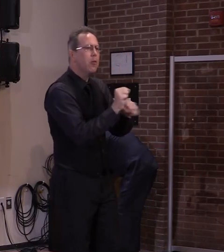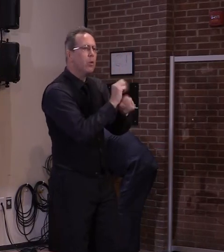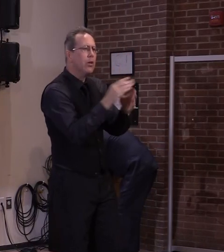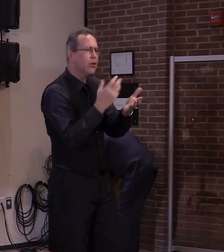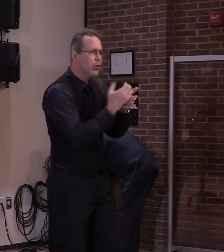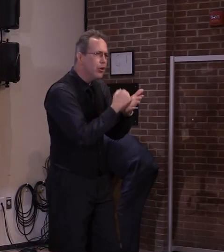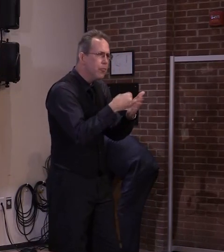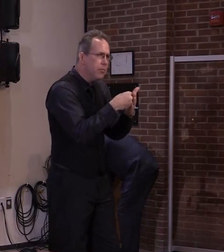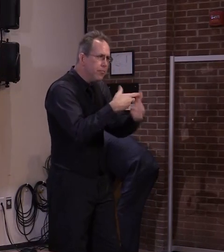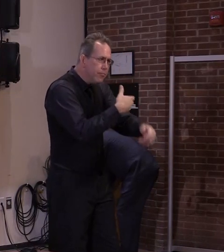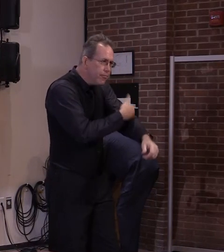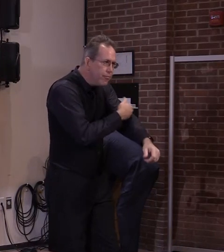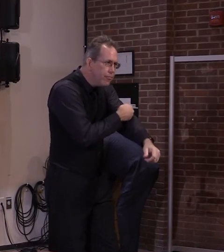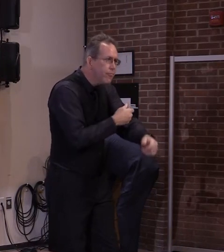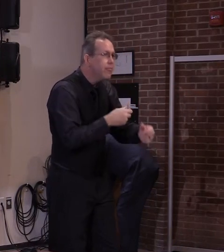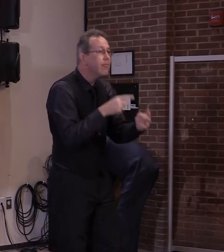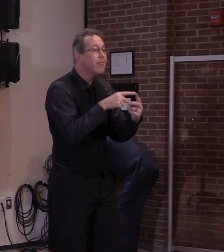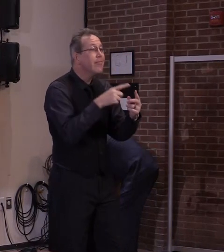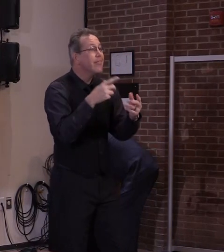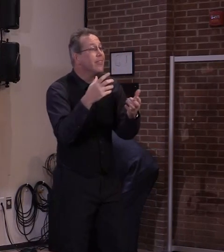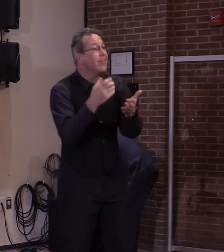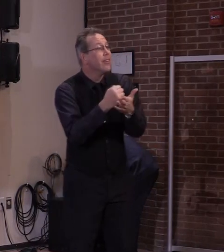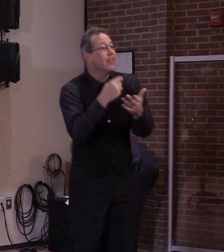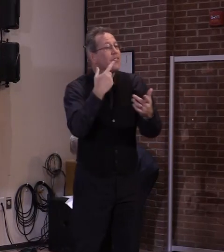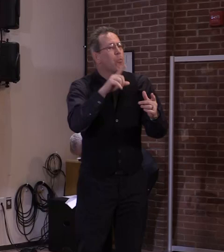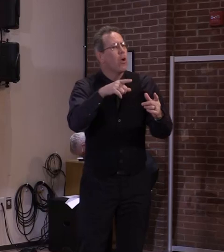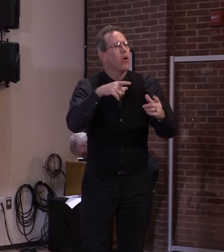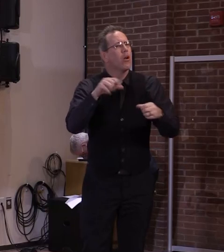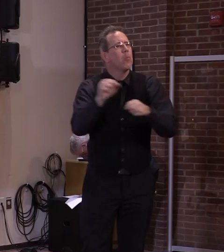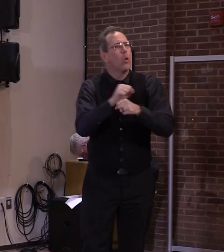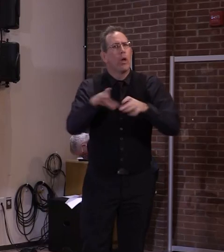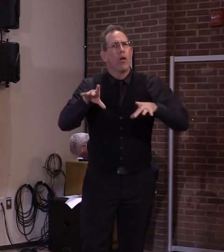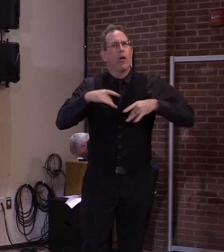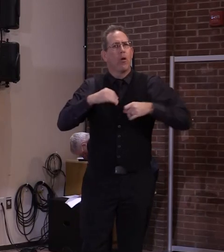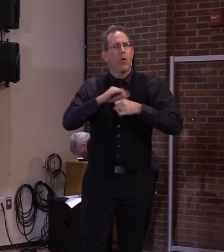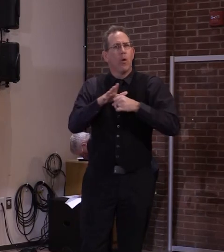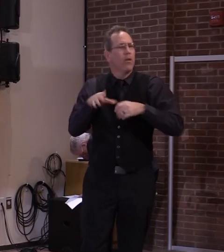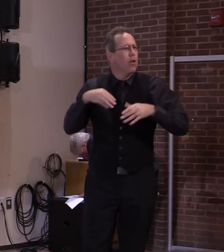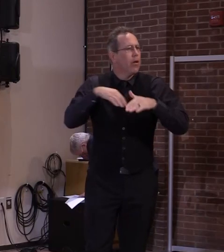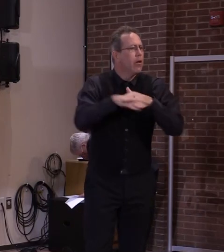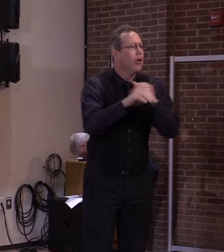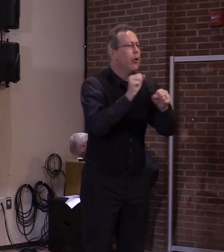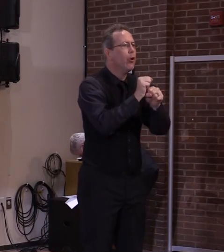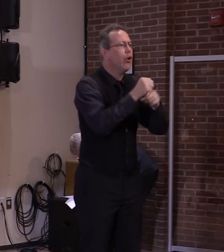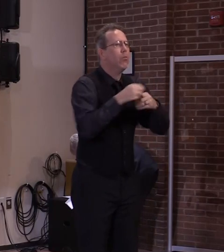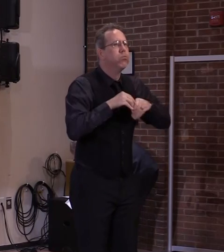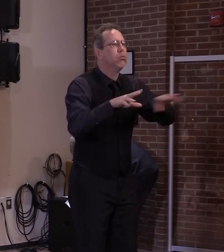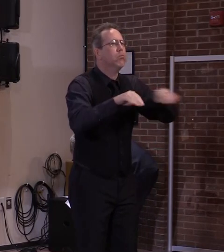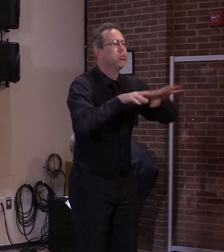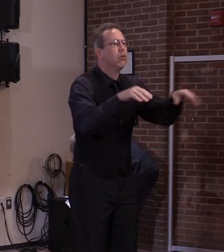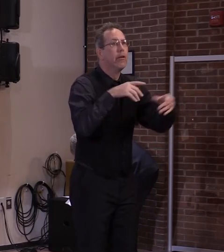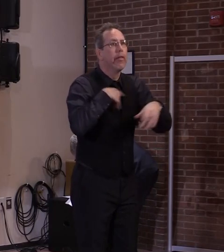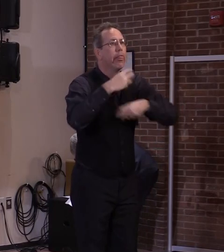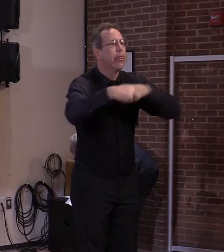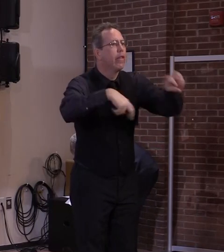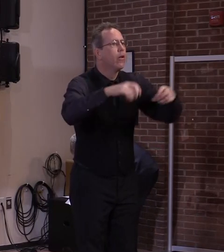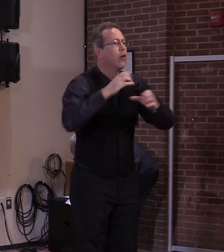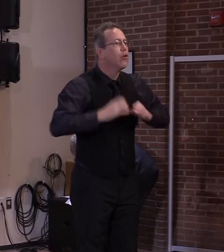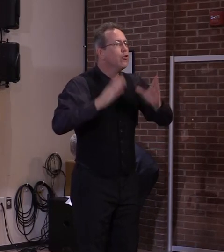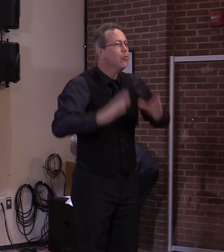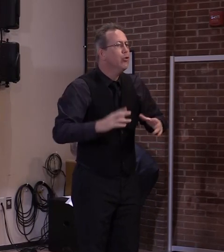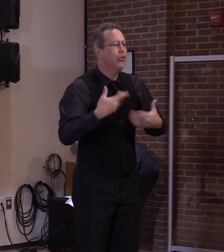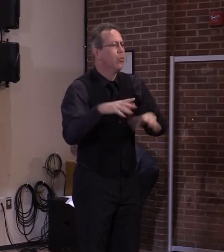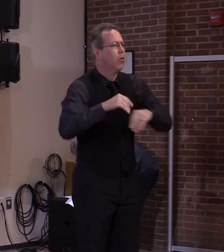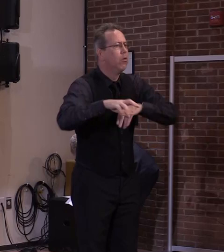of a positive case and they have no symptoms. These recommendations are not mandates or required,